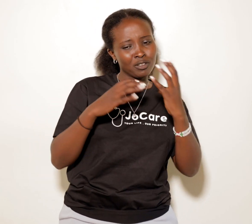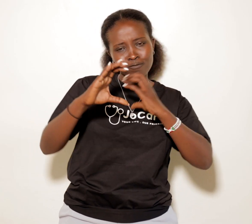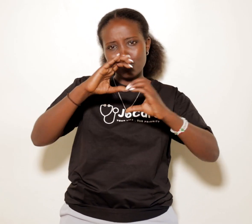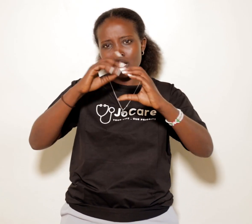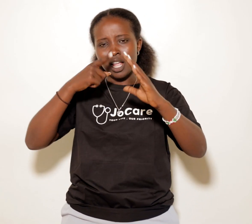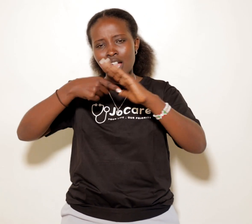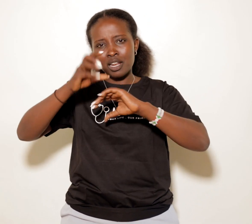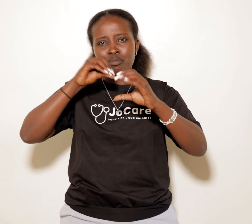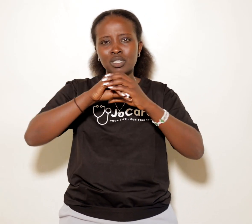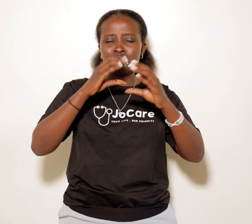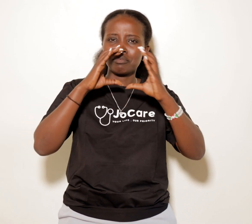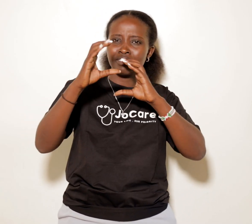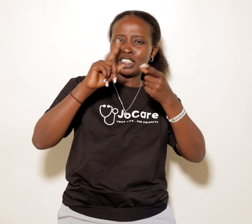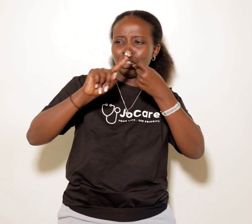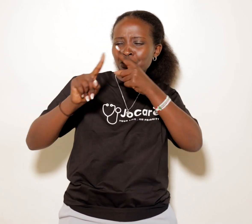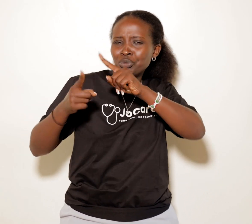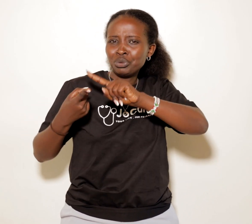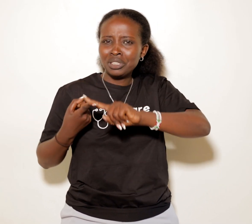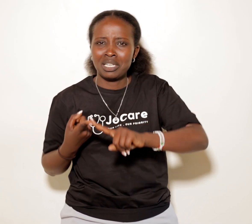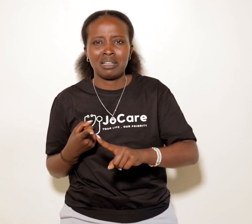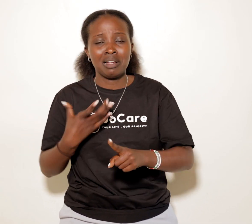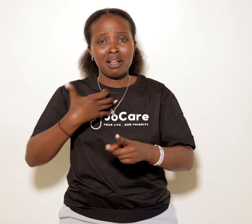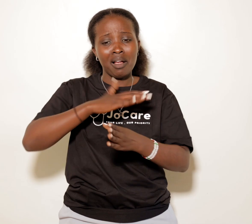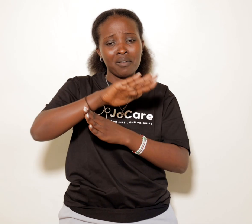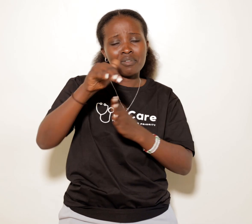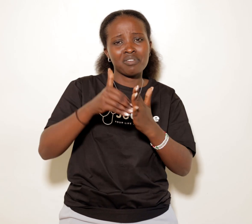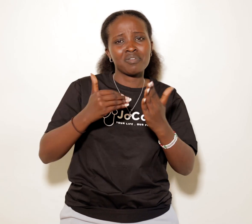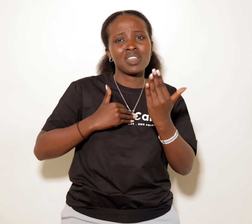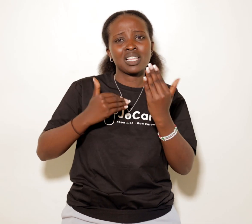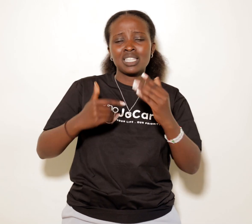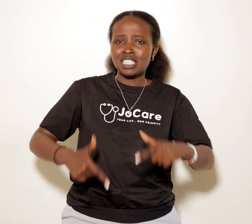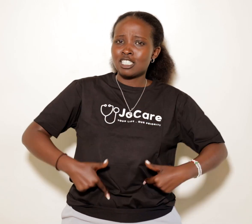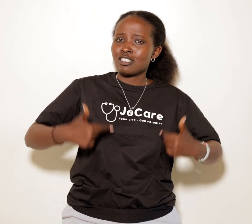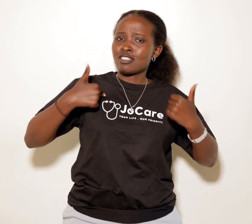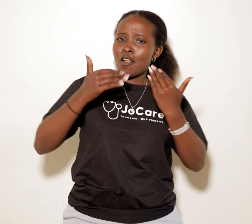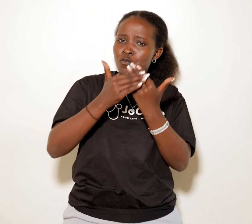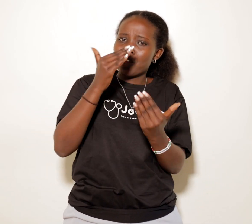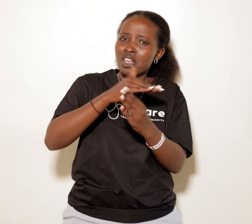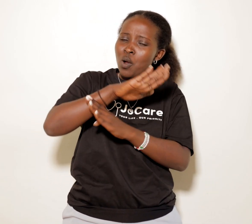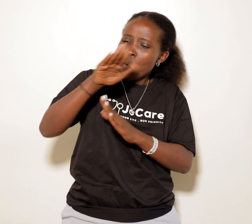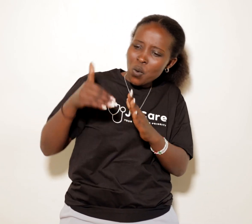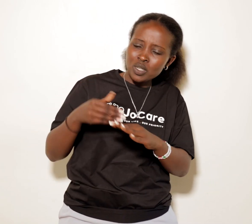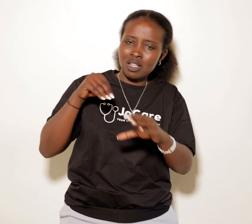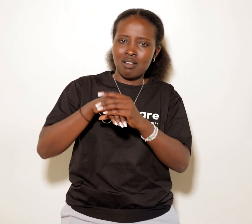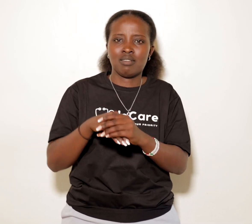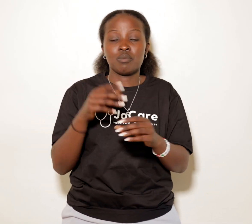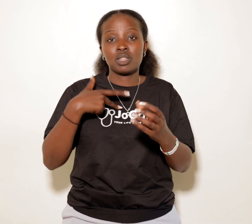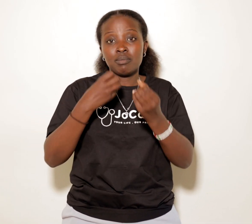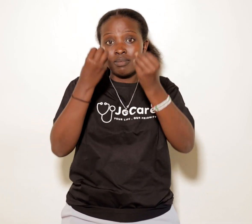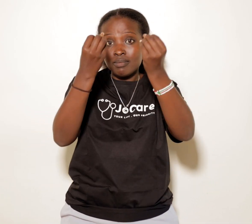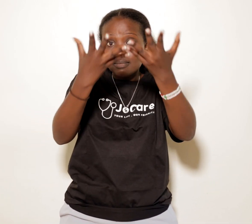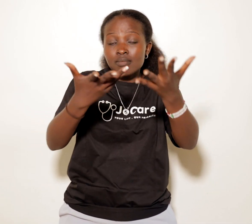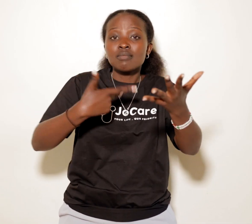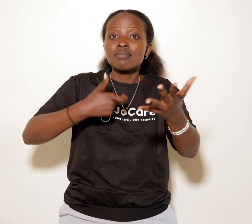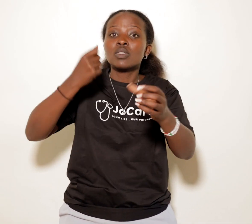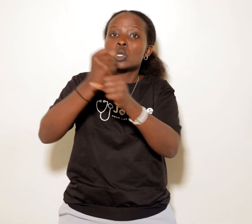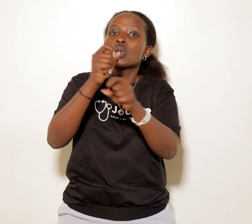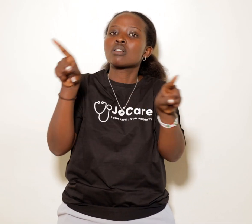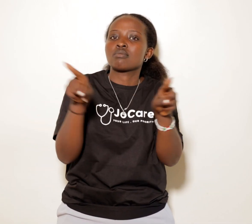their communities, in their friends. So as healthcare providers, as their supporters, and as their caregivers, let's not do the same. Actually,